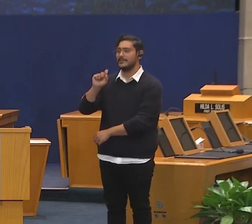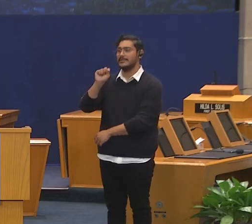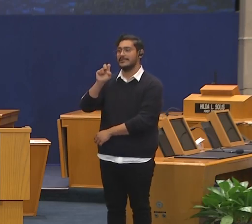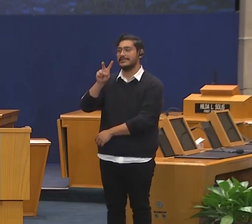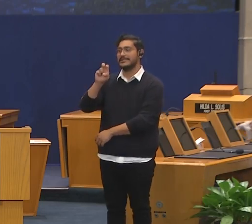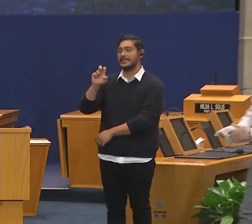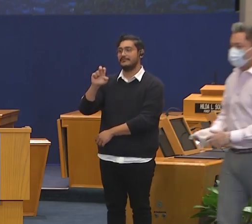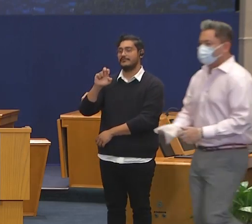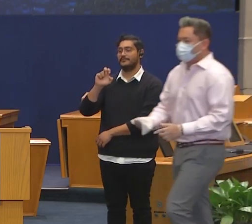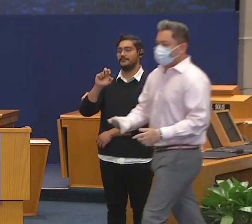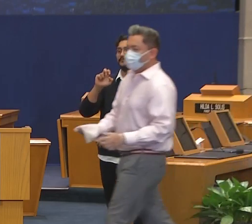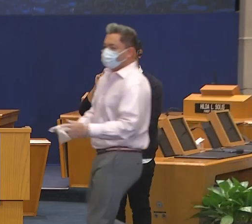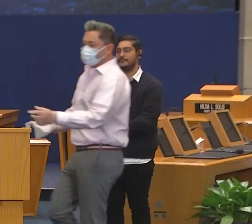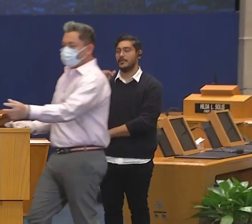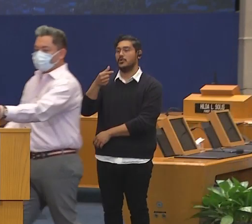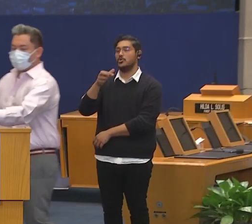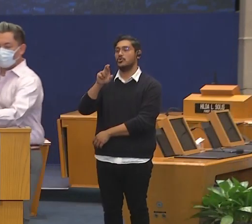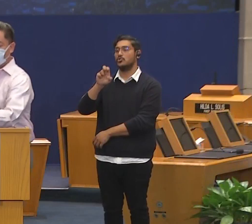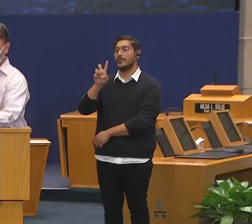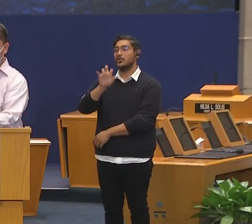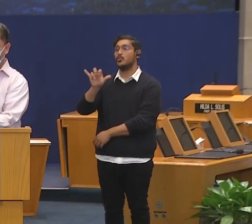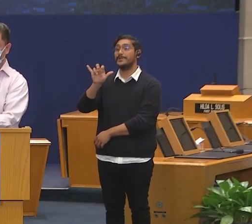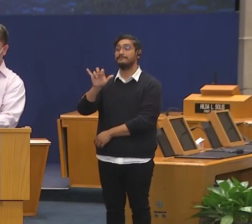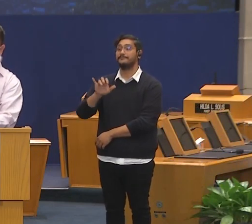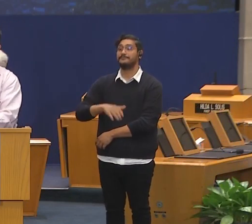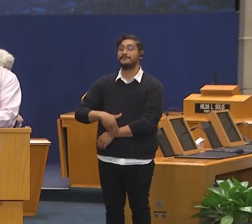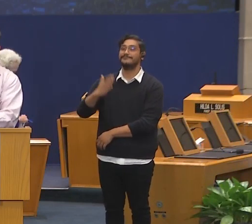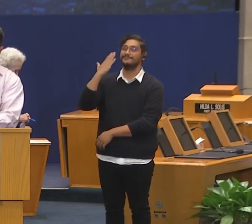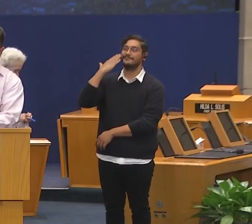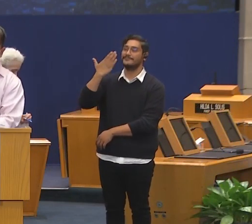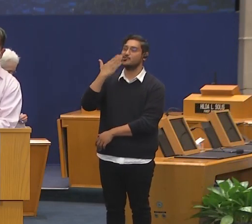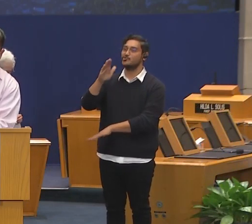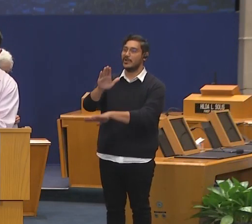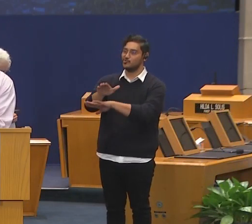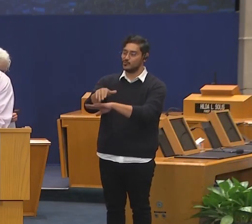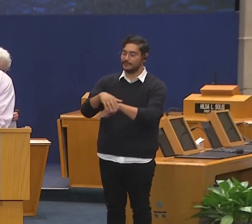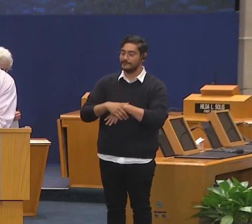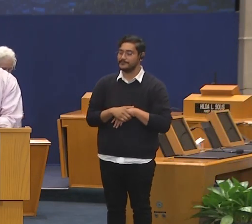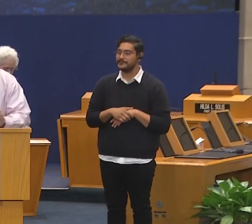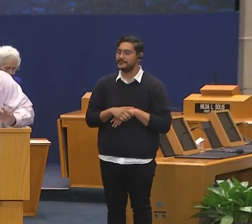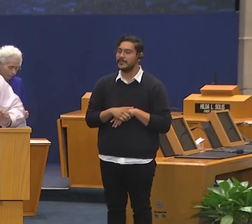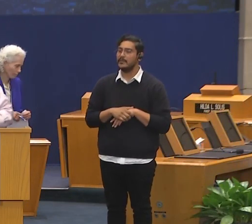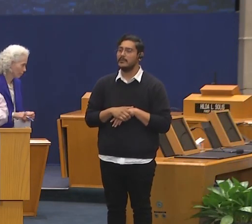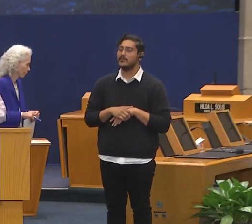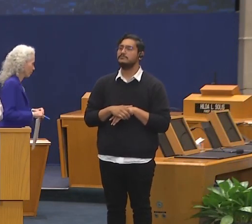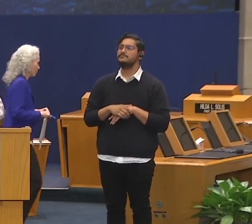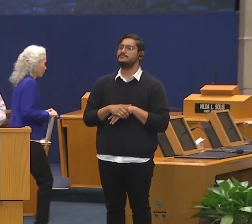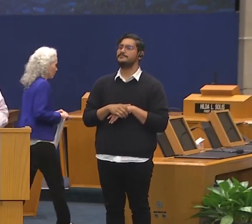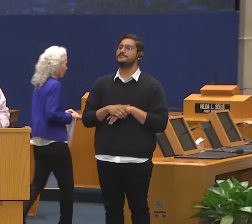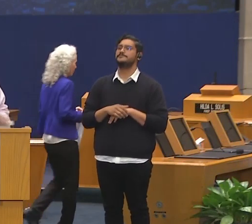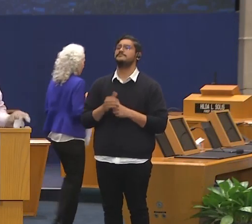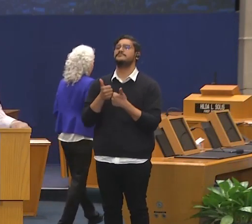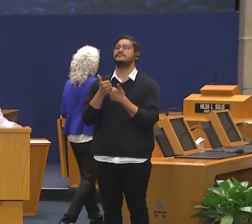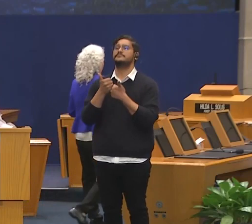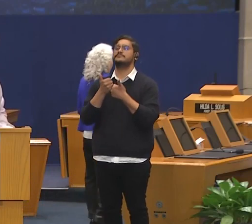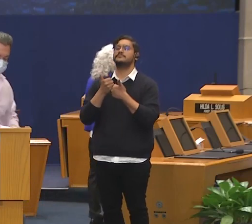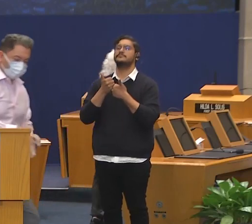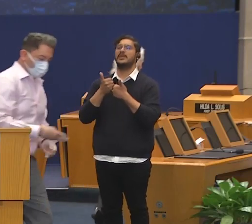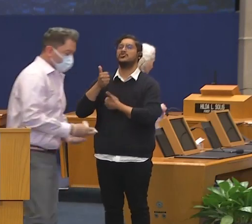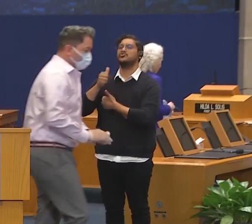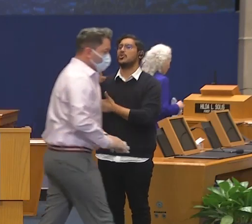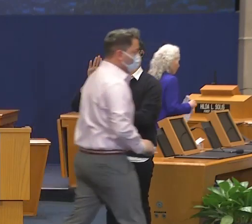Radio. Please go ahead. Thank you, and good afternoon. Madam Chair Barger, a question that I wanted to bring up that was not